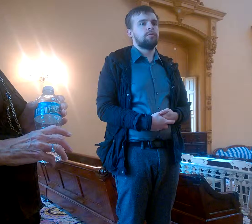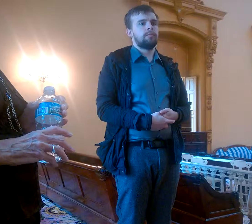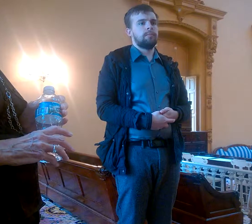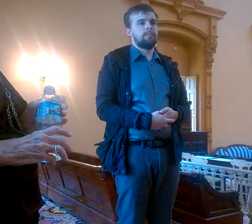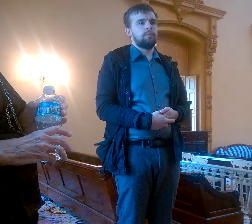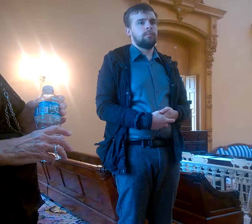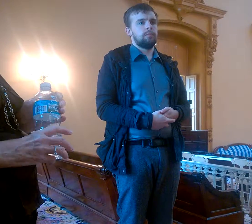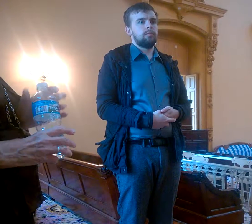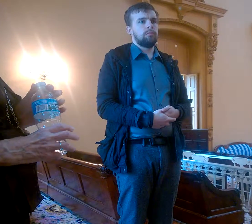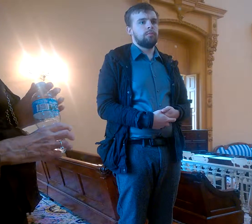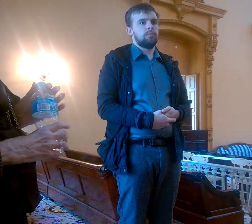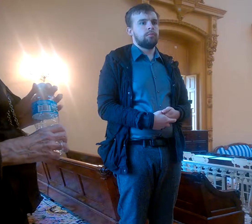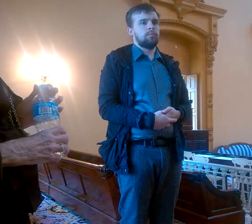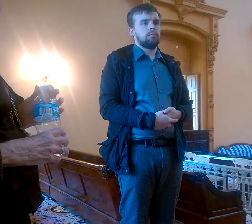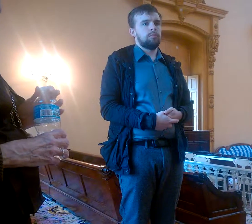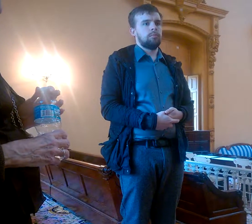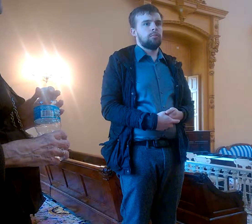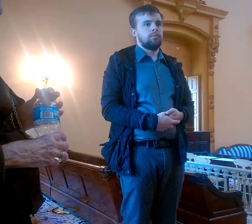So,